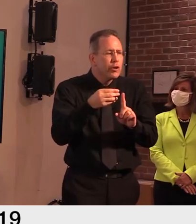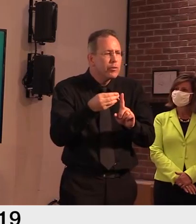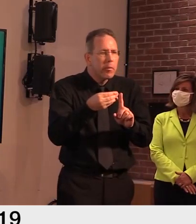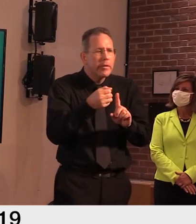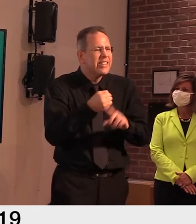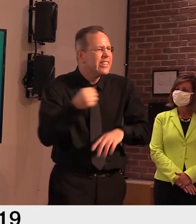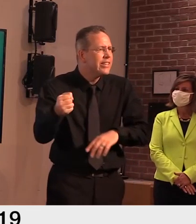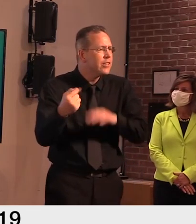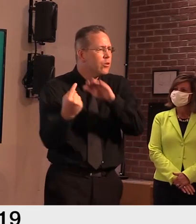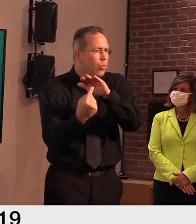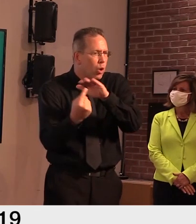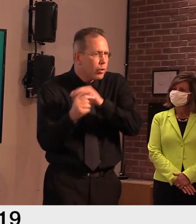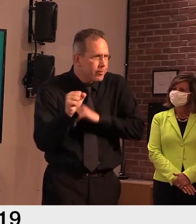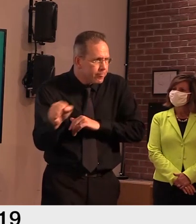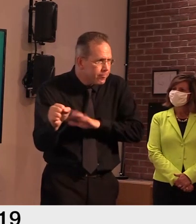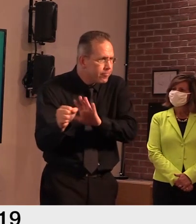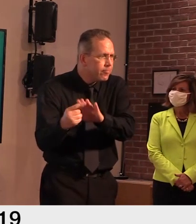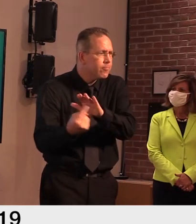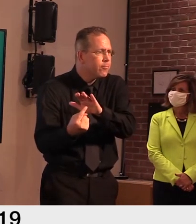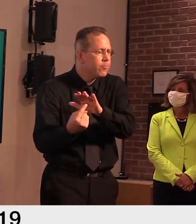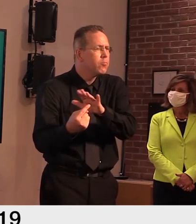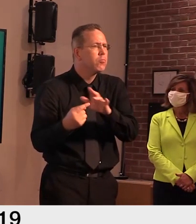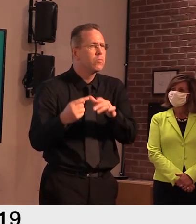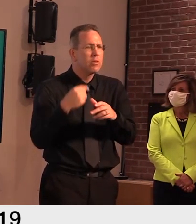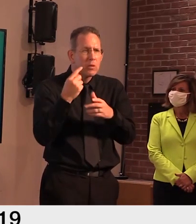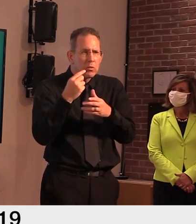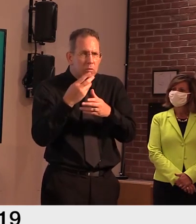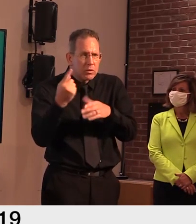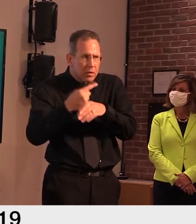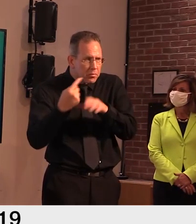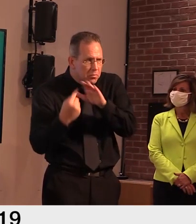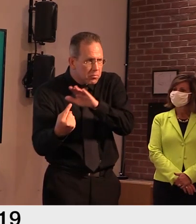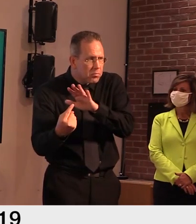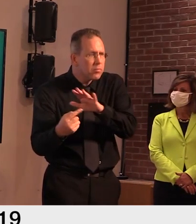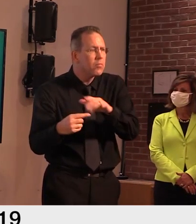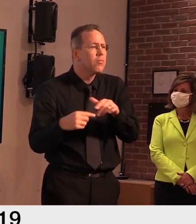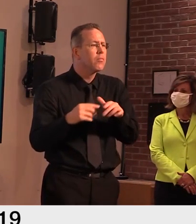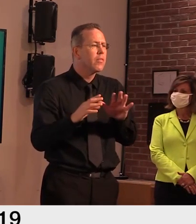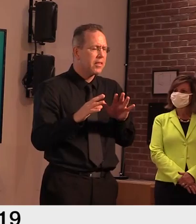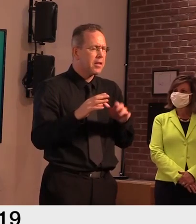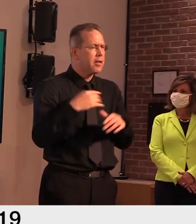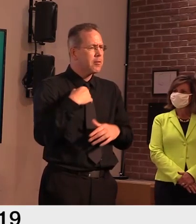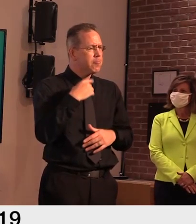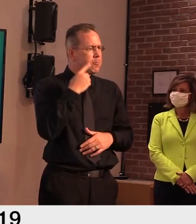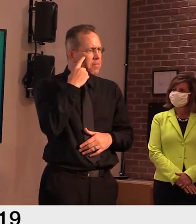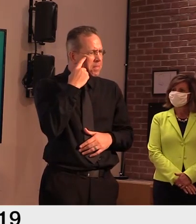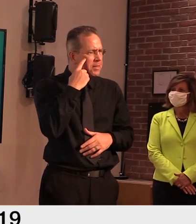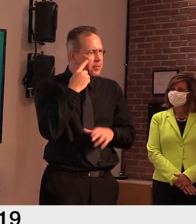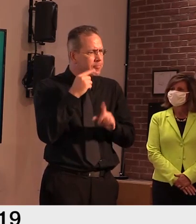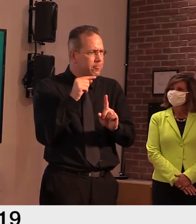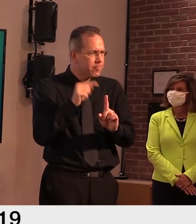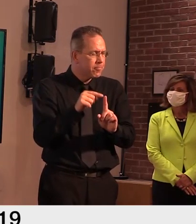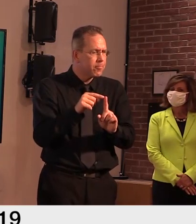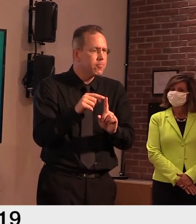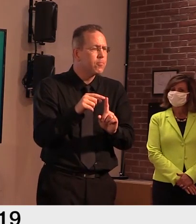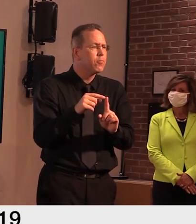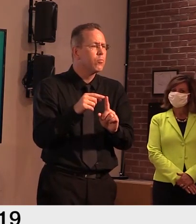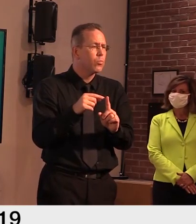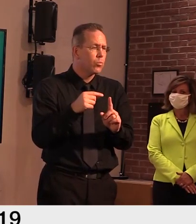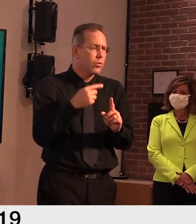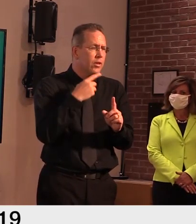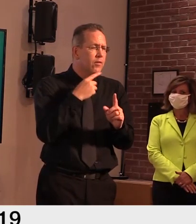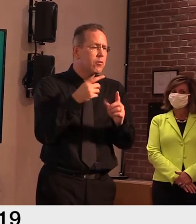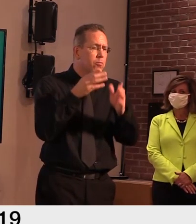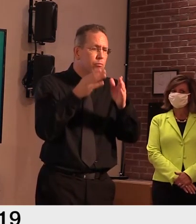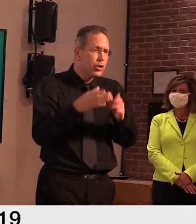the owner and a relative or what have you, and they're having a test positive situation, perhaps a person